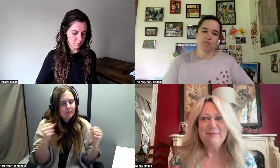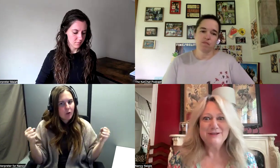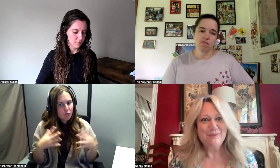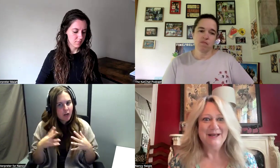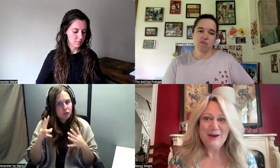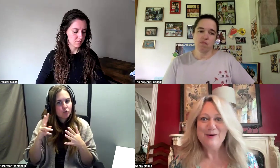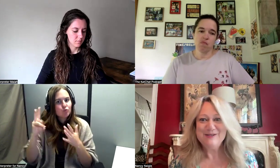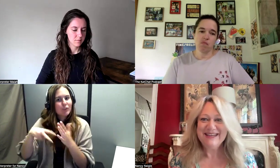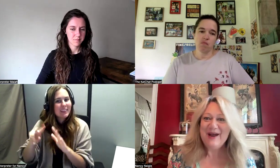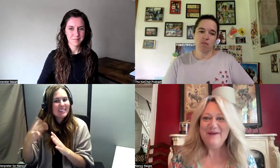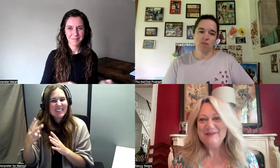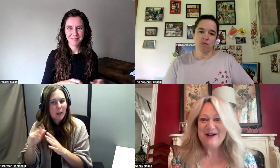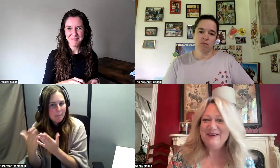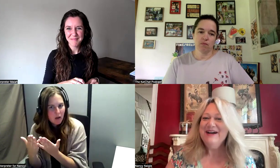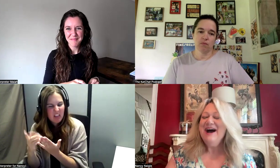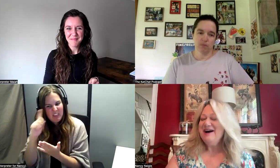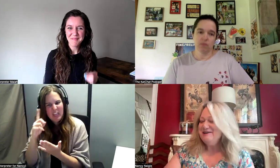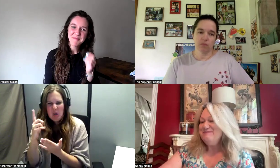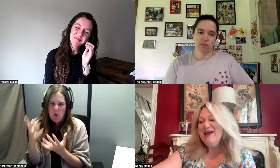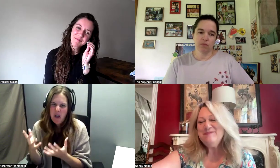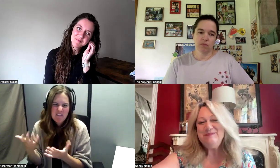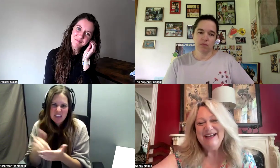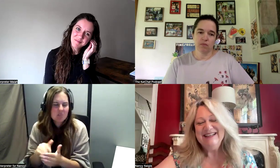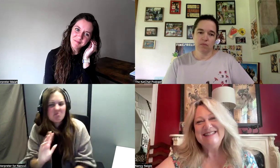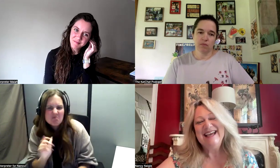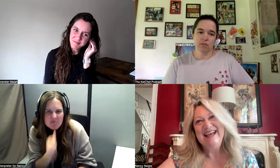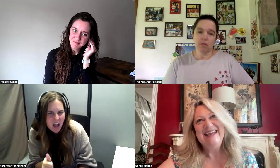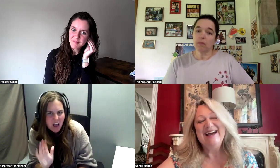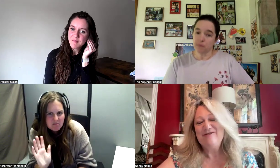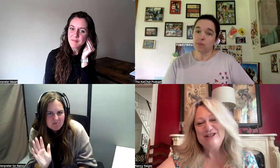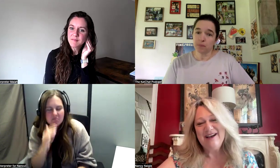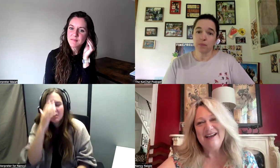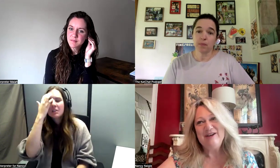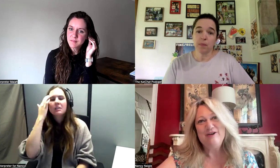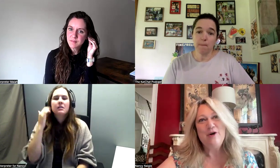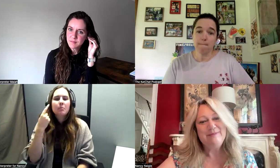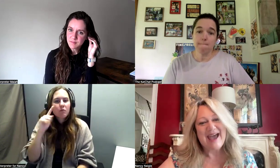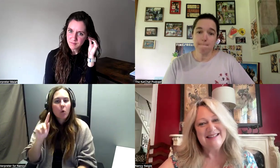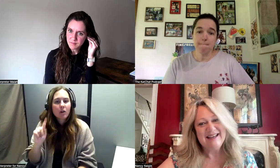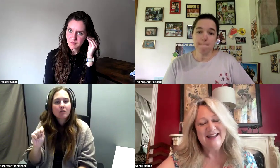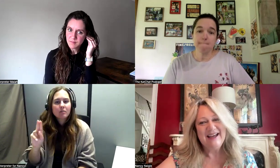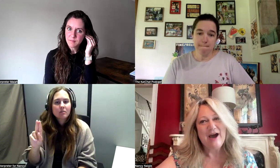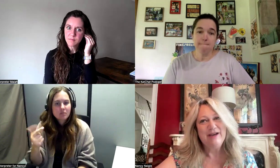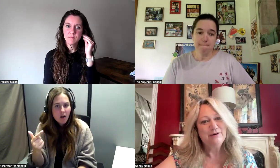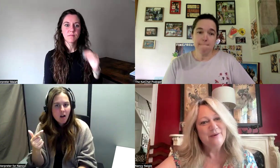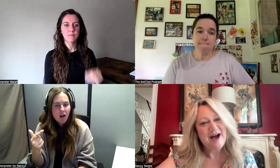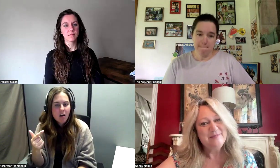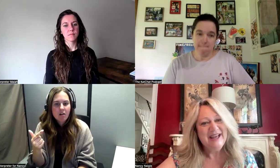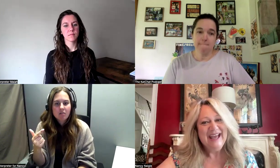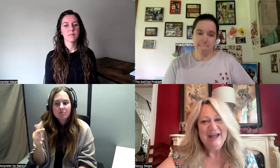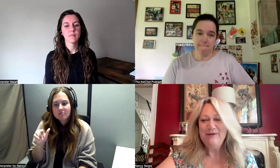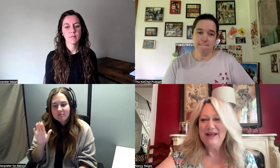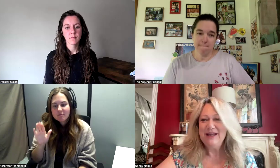can't take but so many of those, in a row. But yeah, for Tug, going back to how he grew